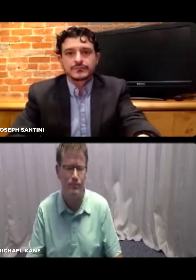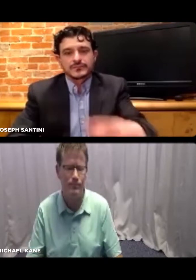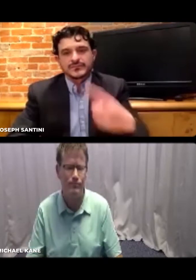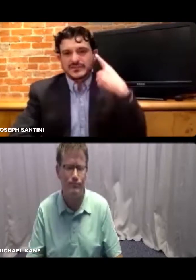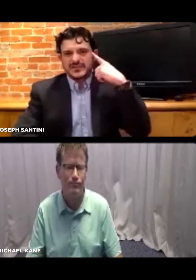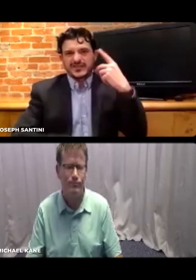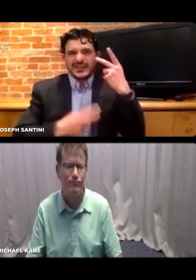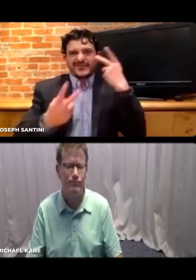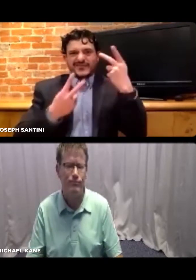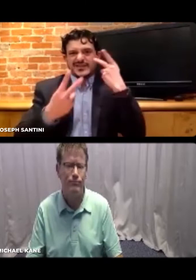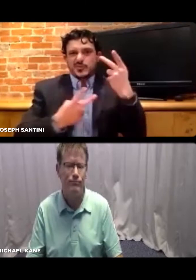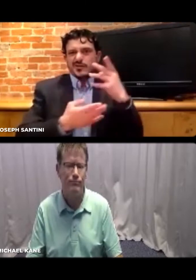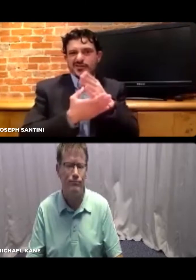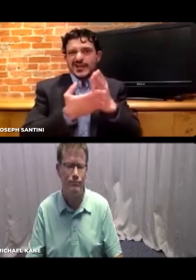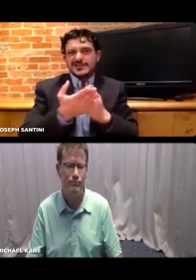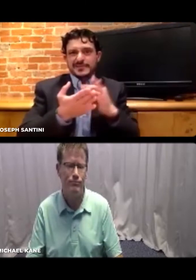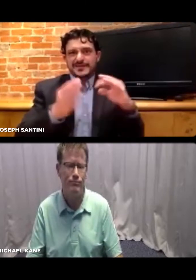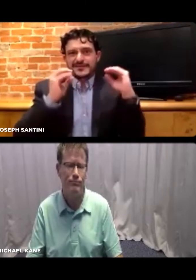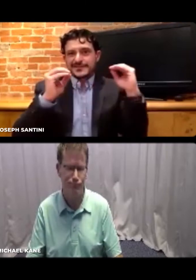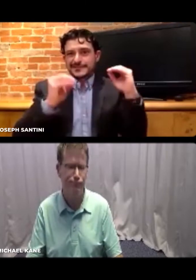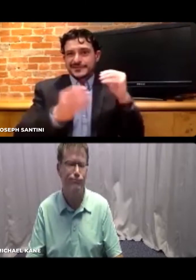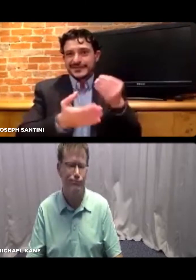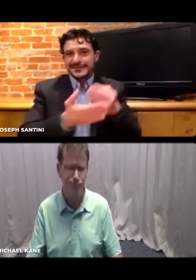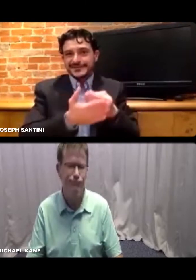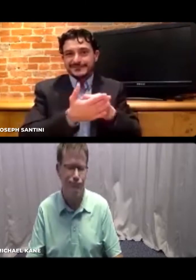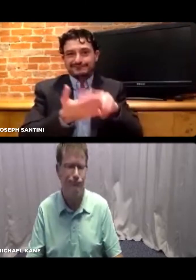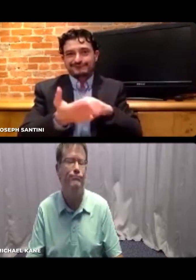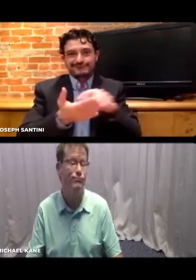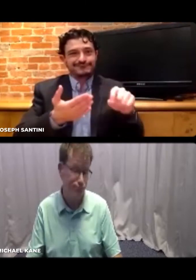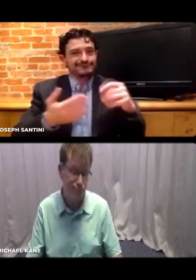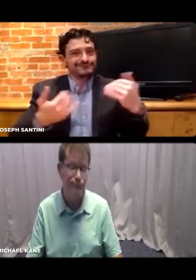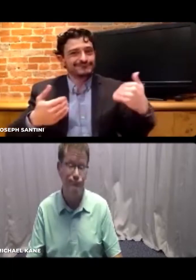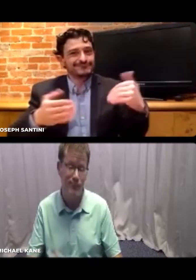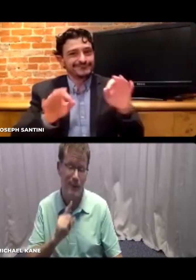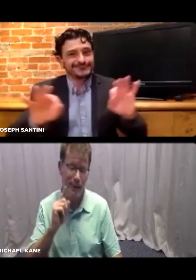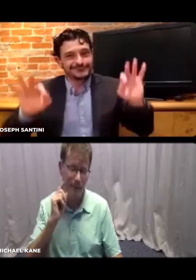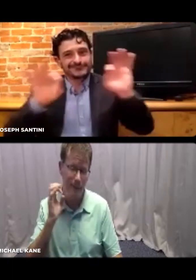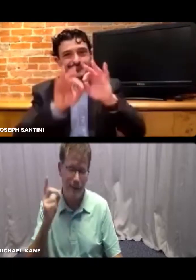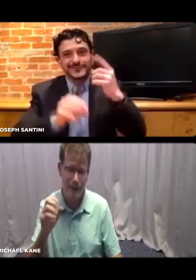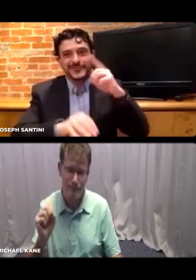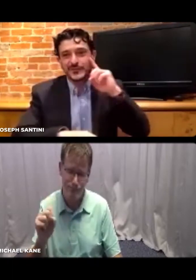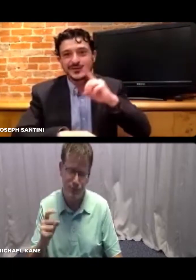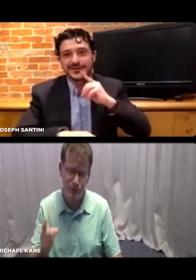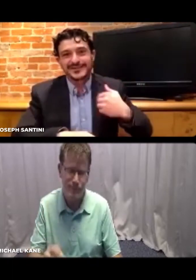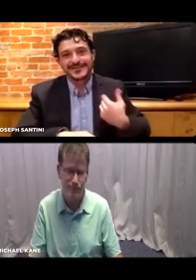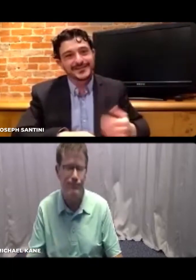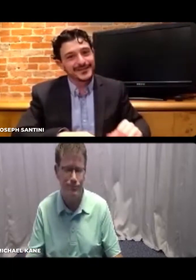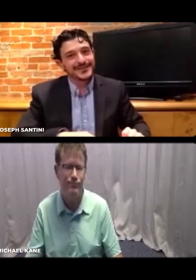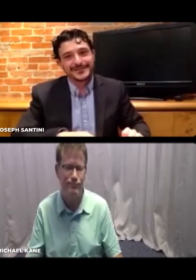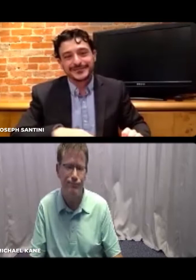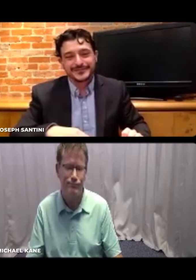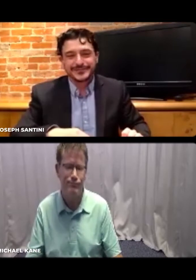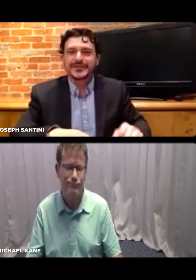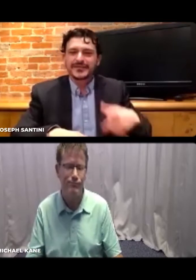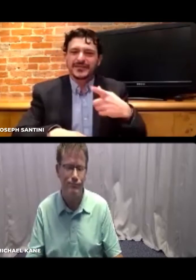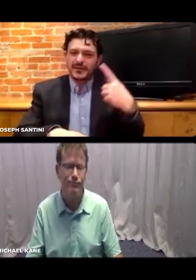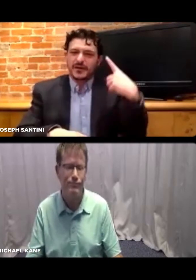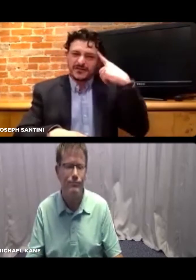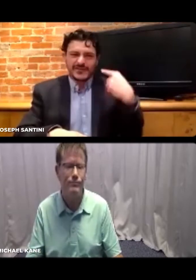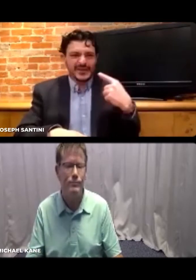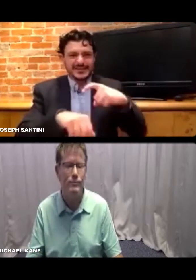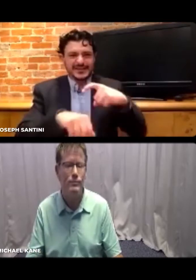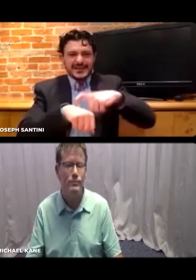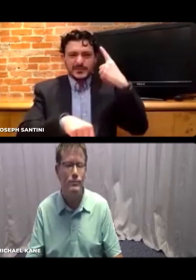I think the visual aspect of teaching financial literacy is probably critical for deaf youth. Definitely, for deaf